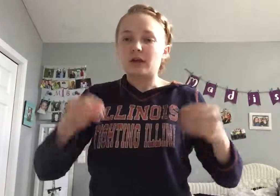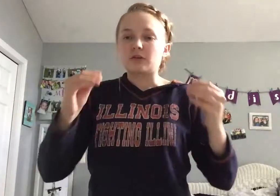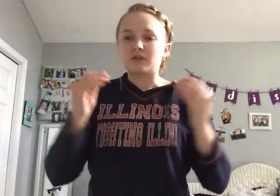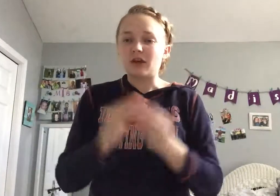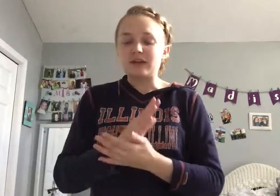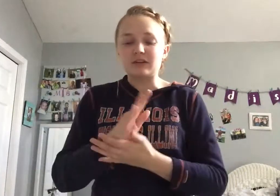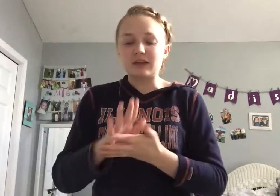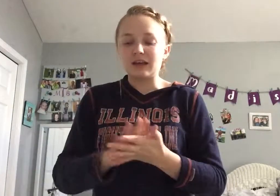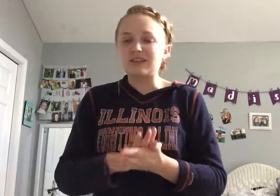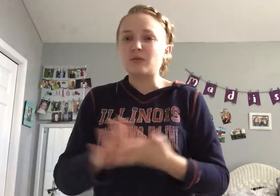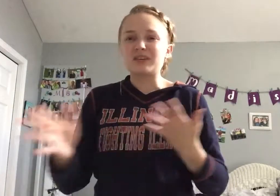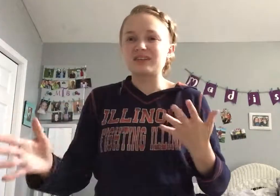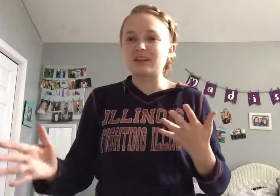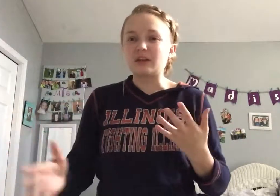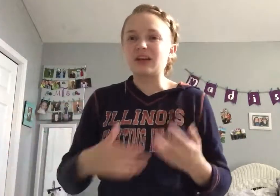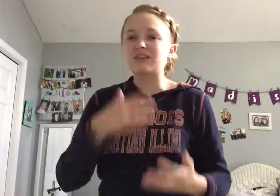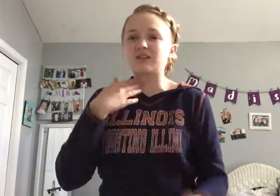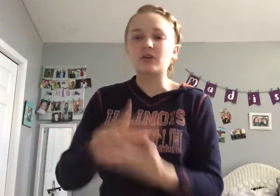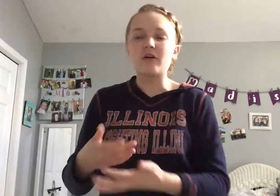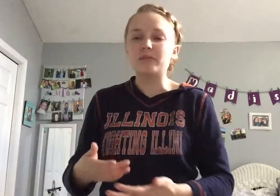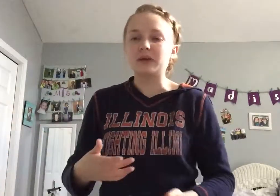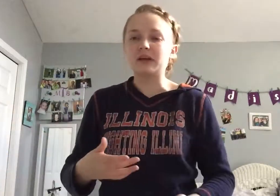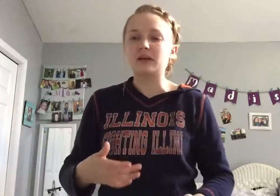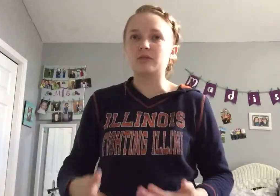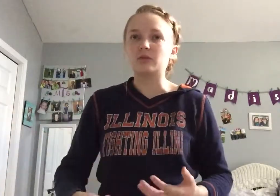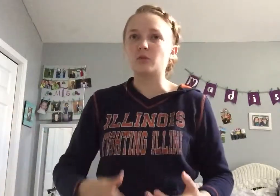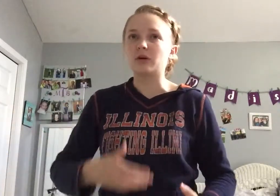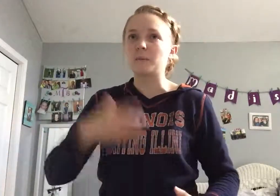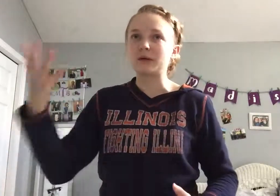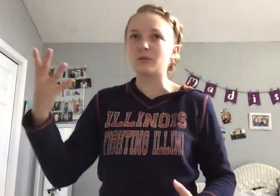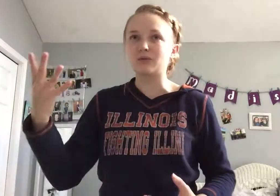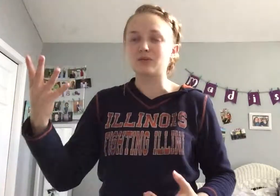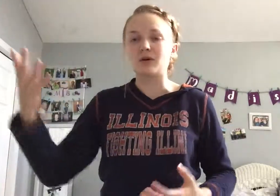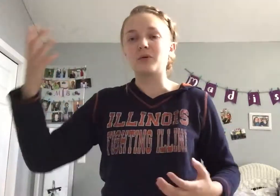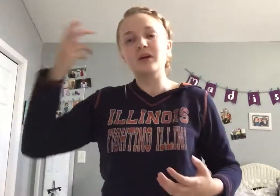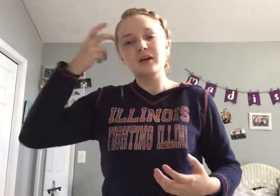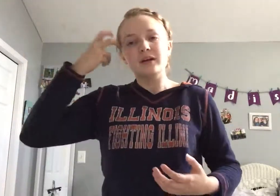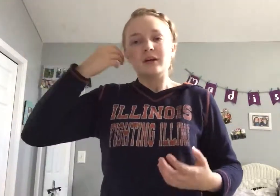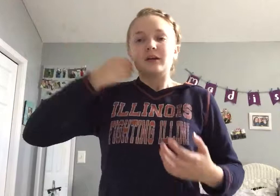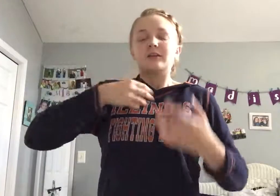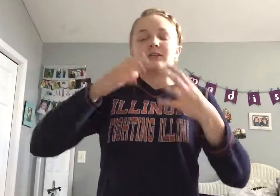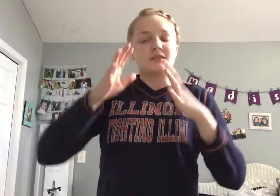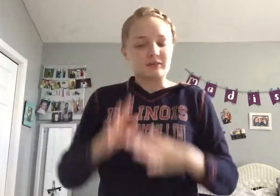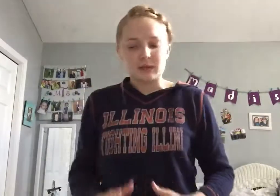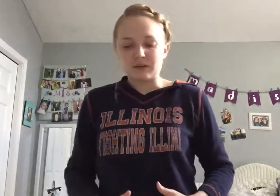like your signs. Again, it's like with singing. You can't start off big if you want to build. So just keep it